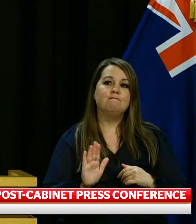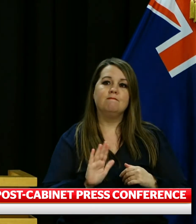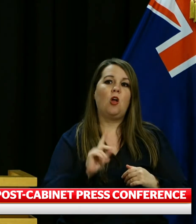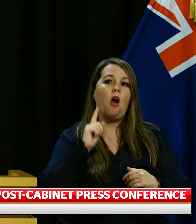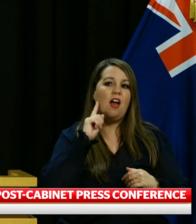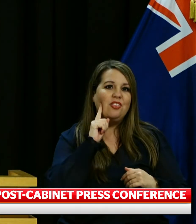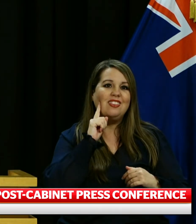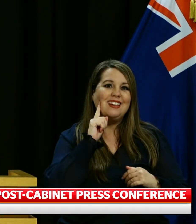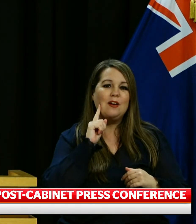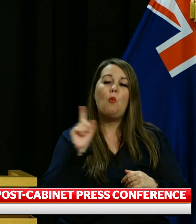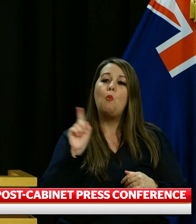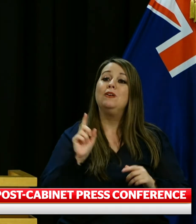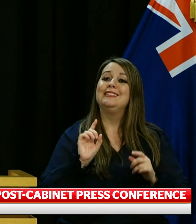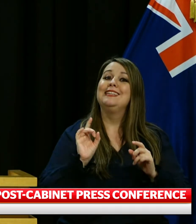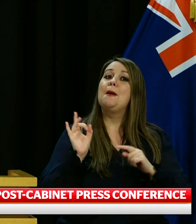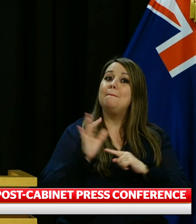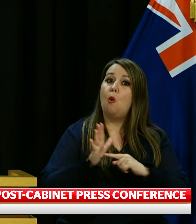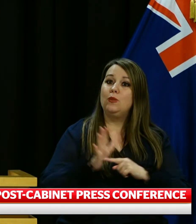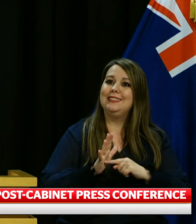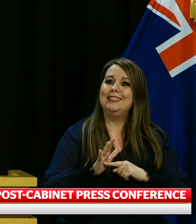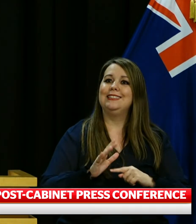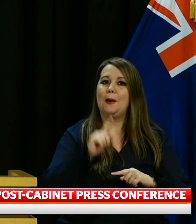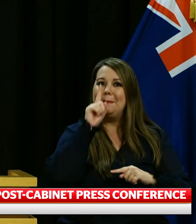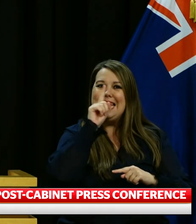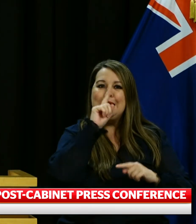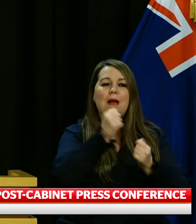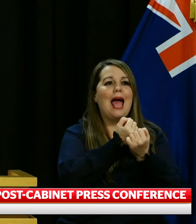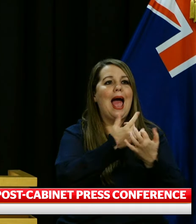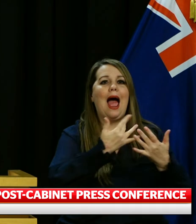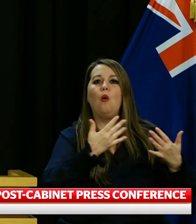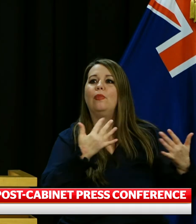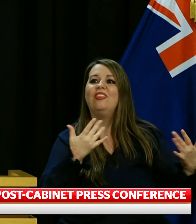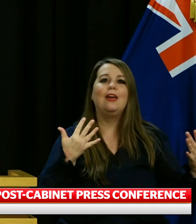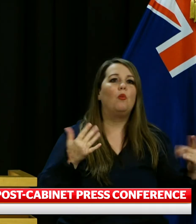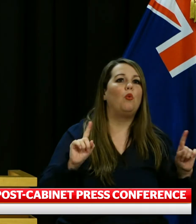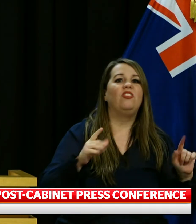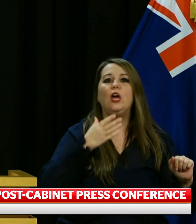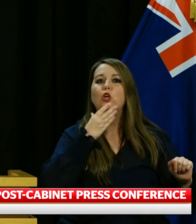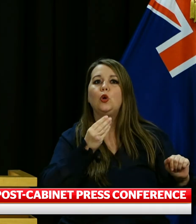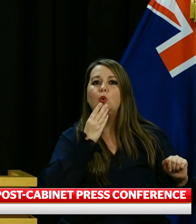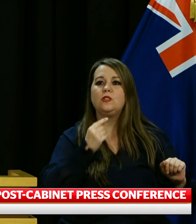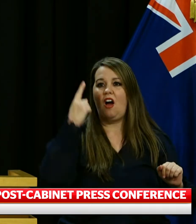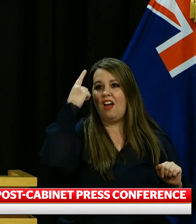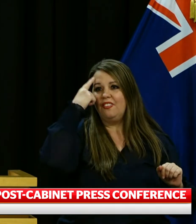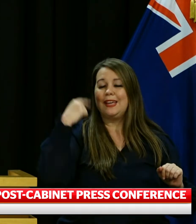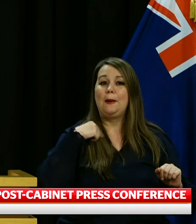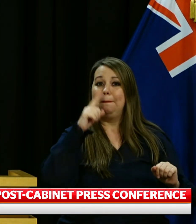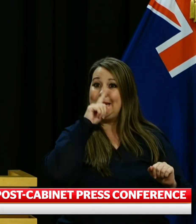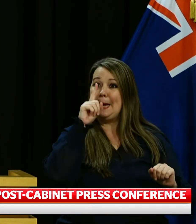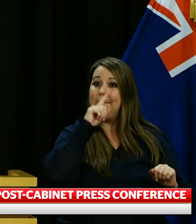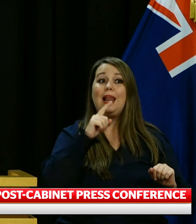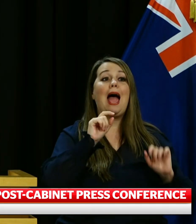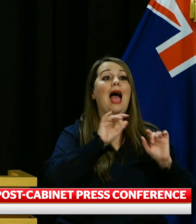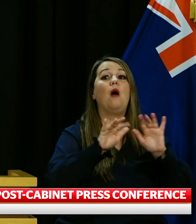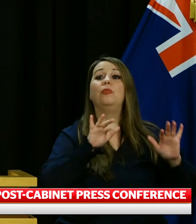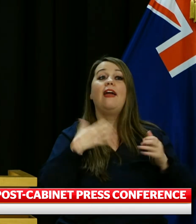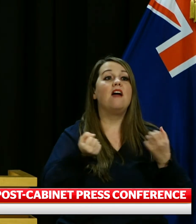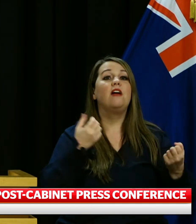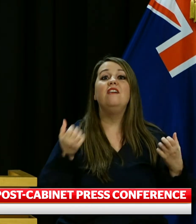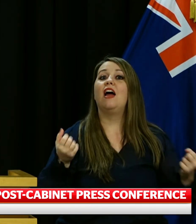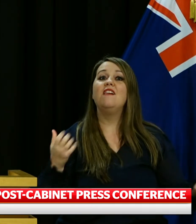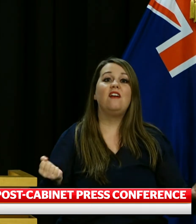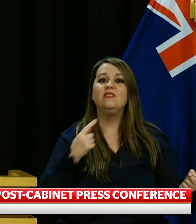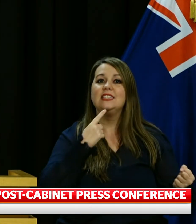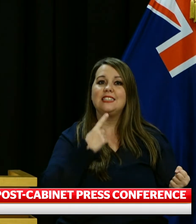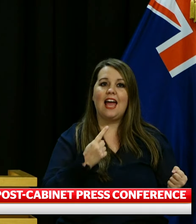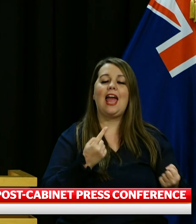common usage is. And I think we're seeing increasing common usage of Aotearoa New Zealand, and I think that I'm quite comfortable with that.